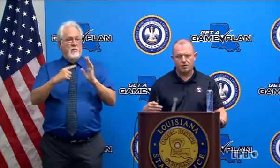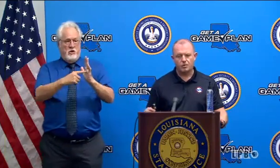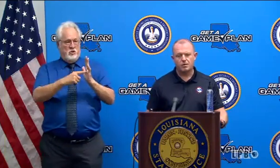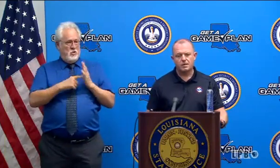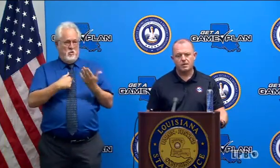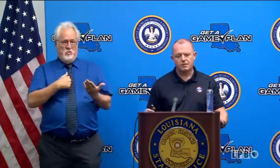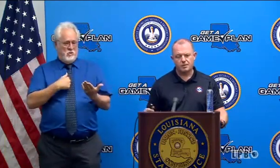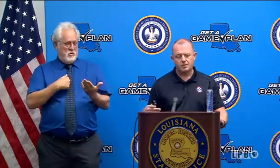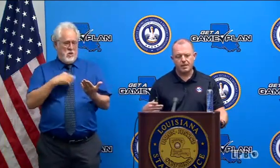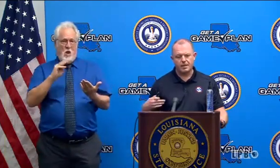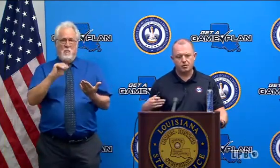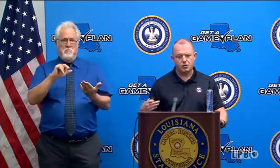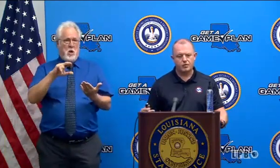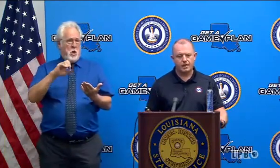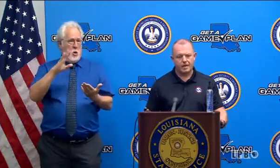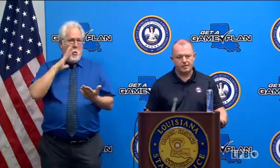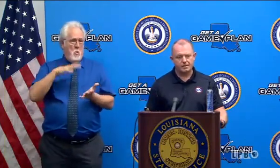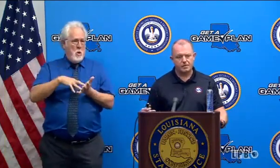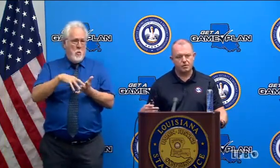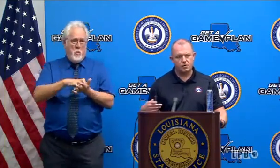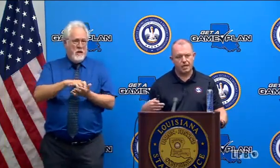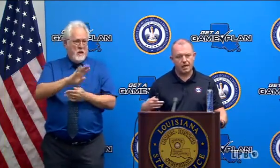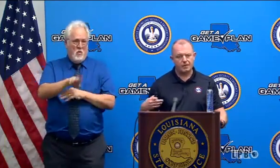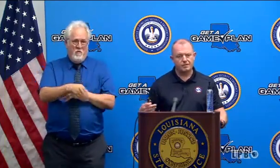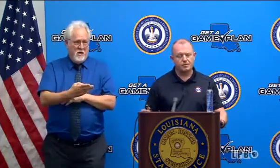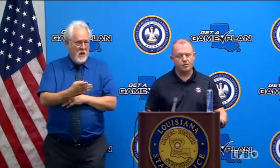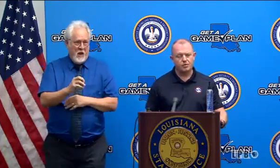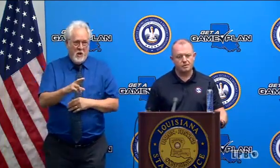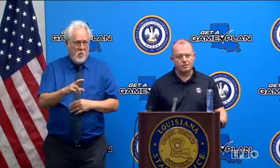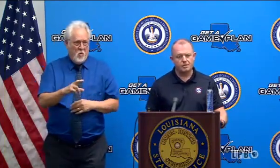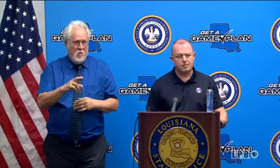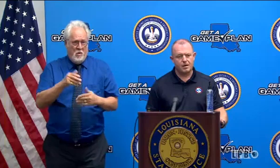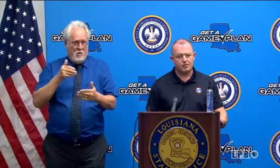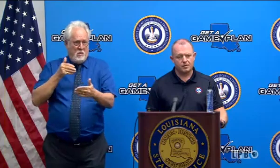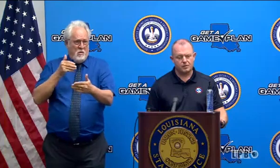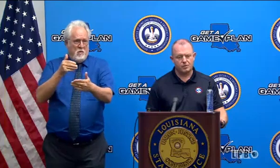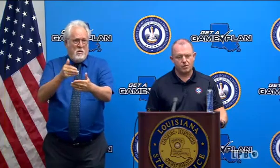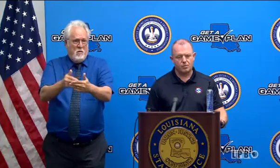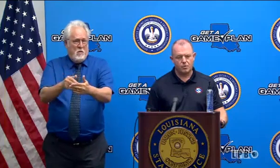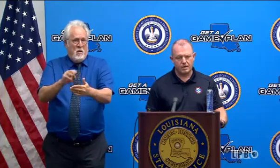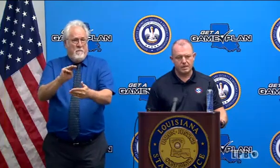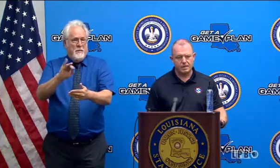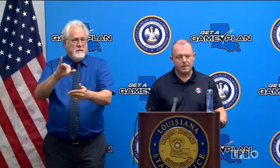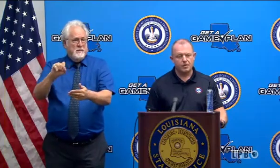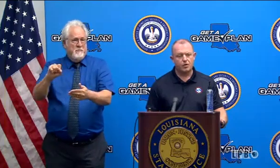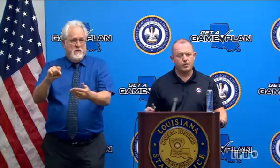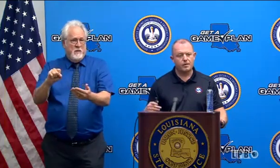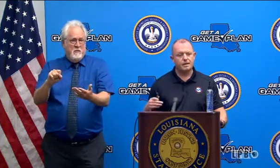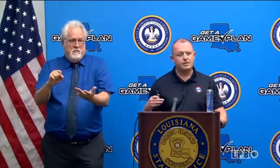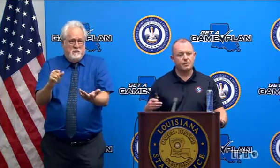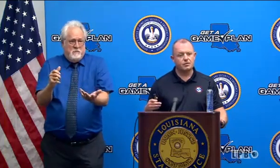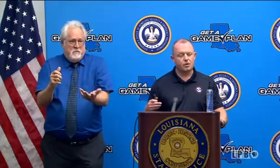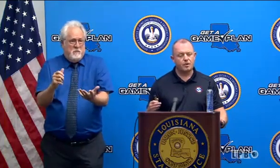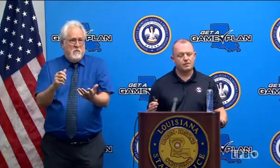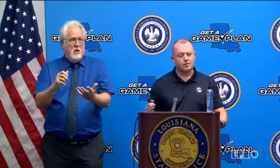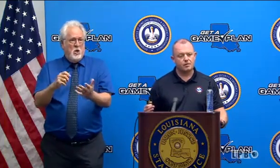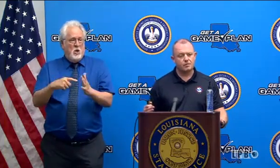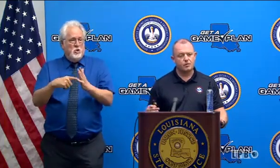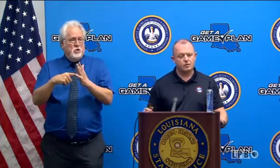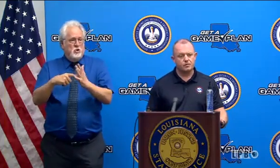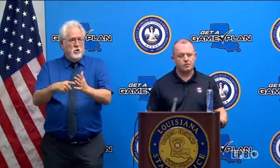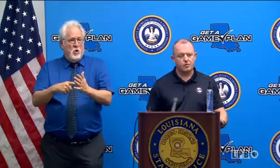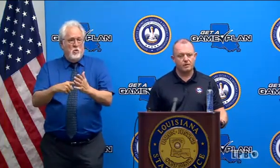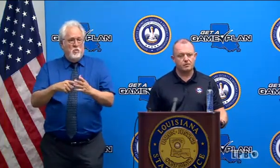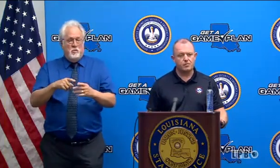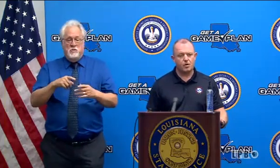shows Marco is going to diminish overnight or as it approaches the mouth tomorrow morning, though it does show as it starts